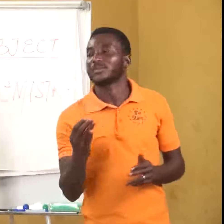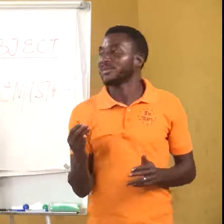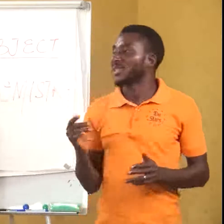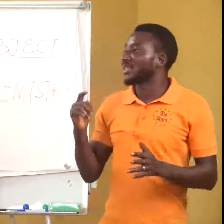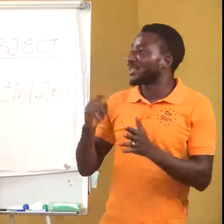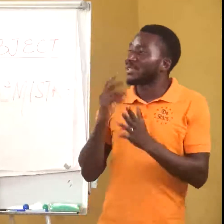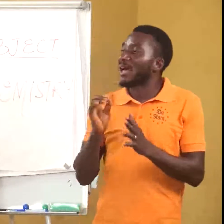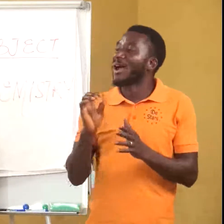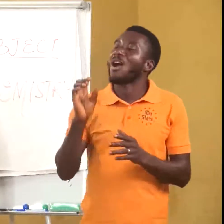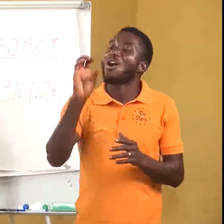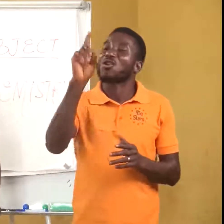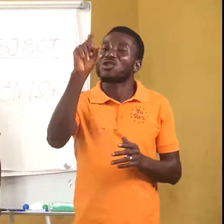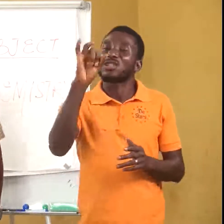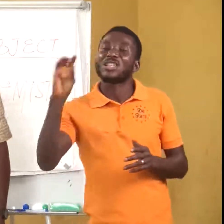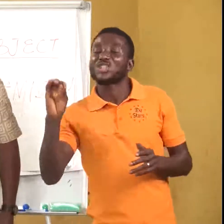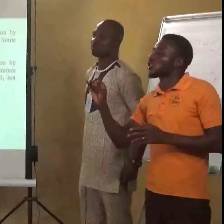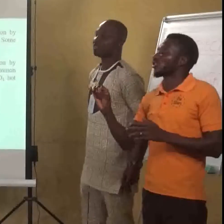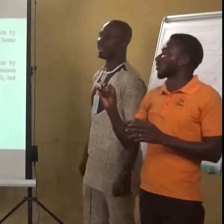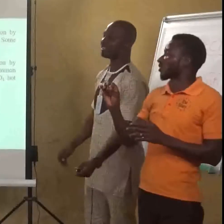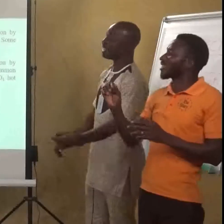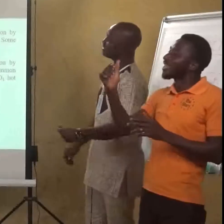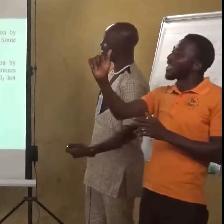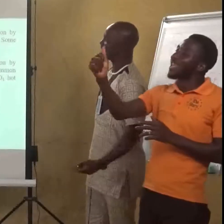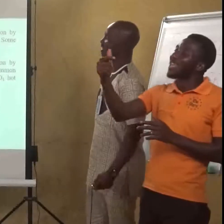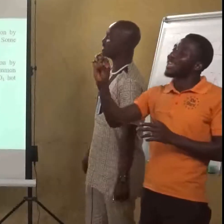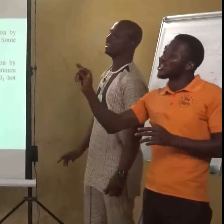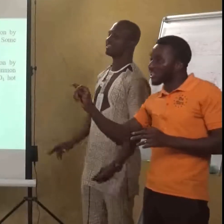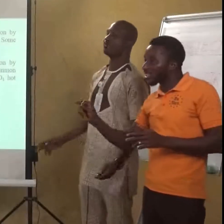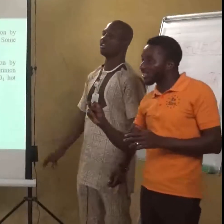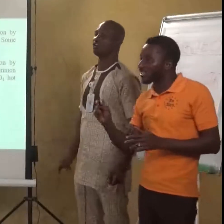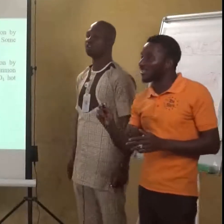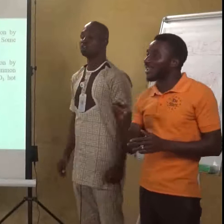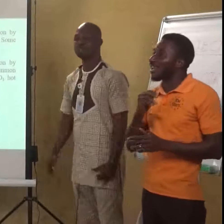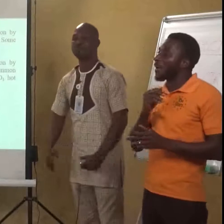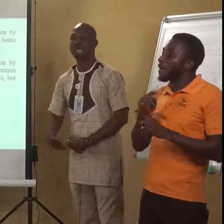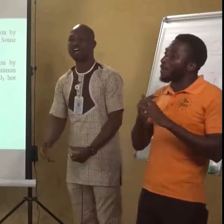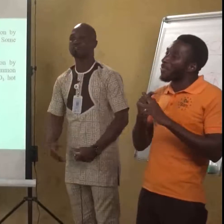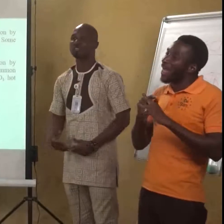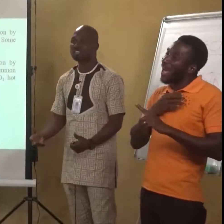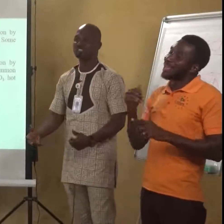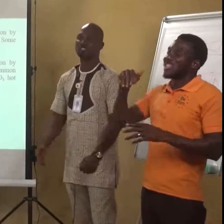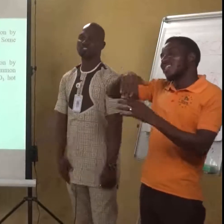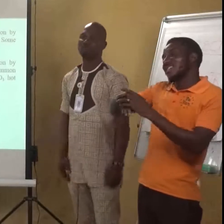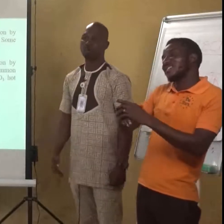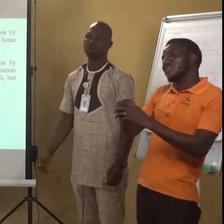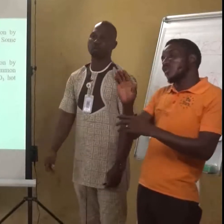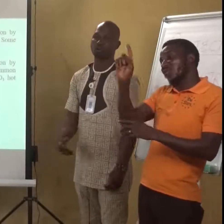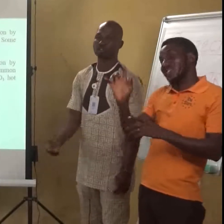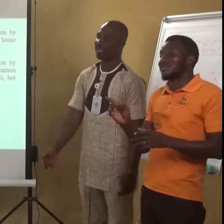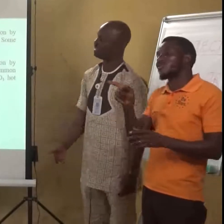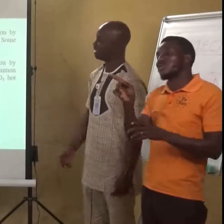oxidizing agents that you see in the laboratory. The essence is that in an examination, you can be asked to list some